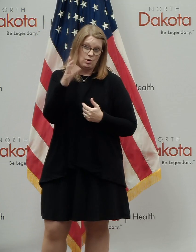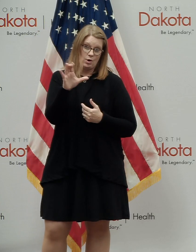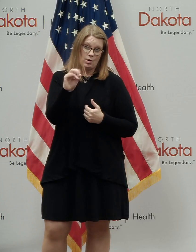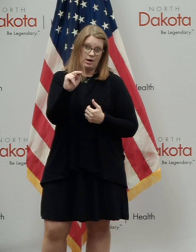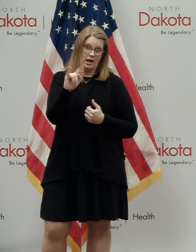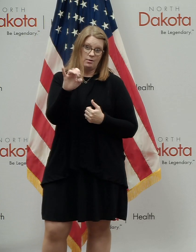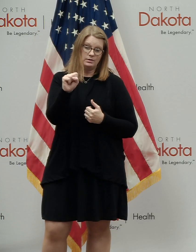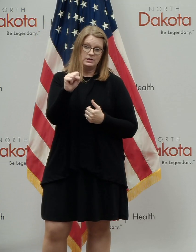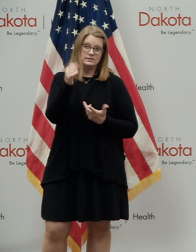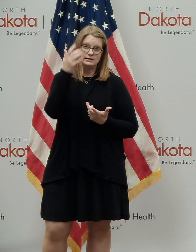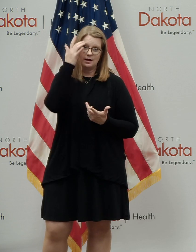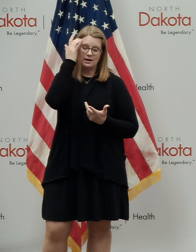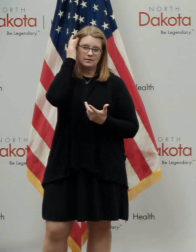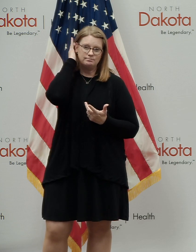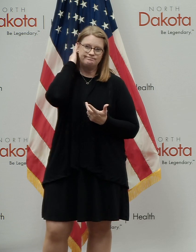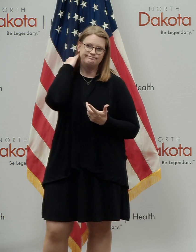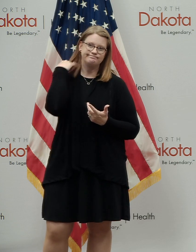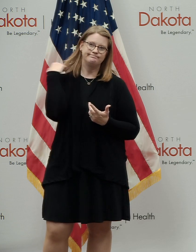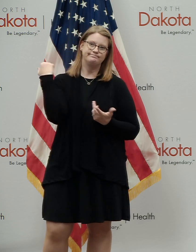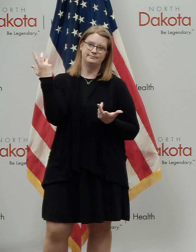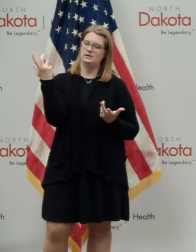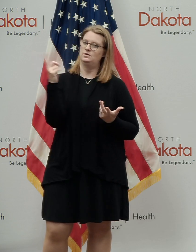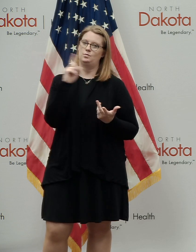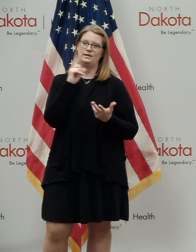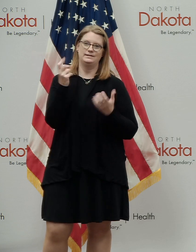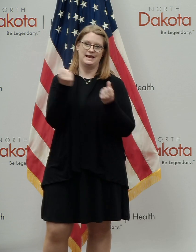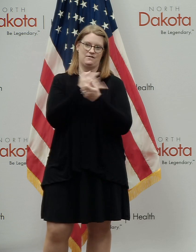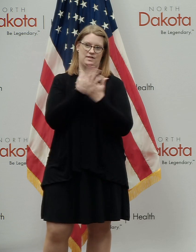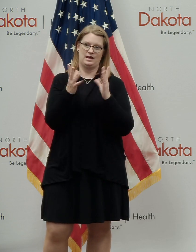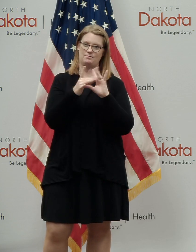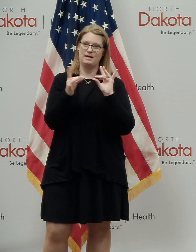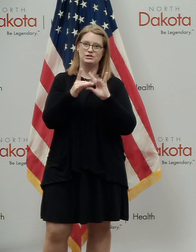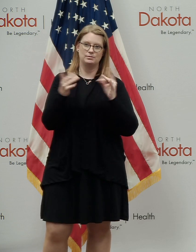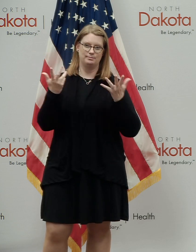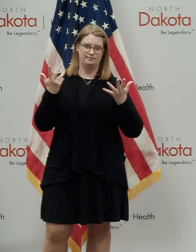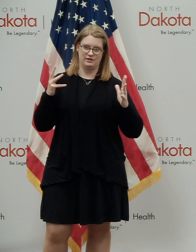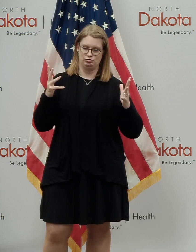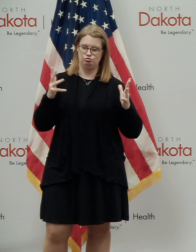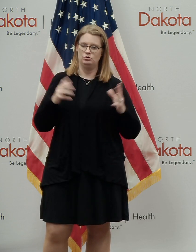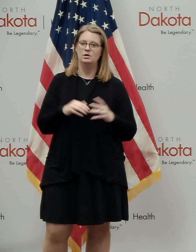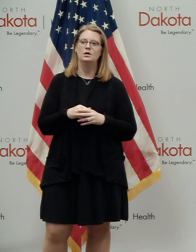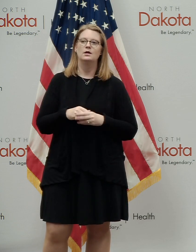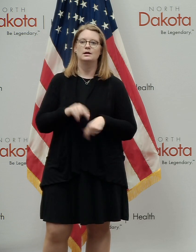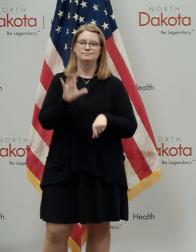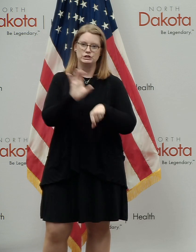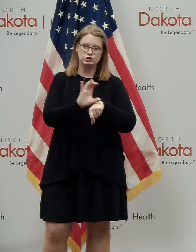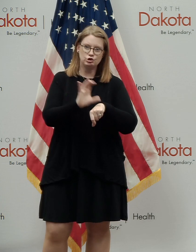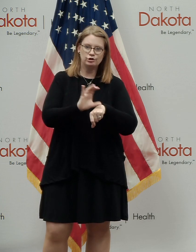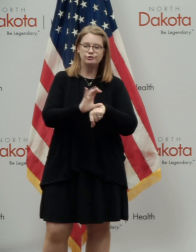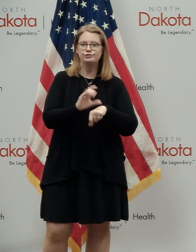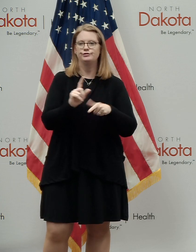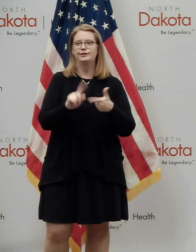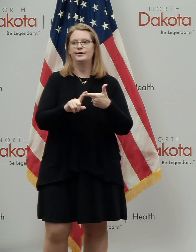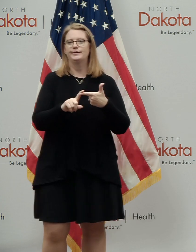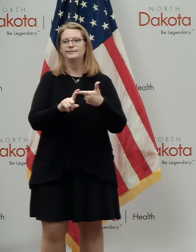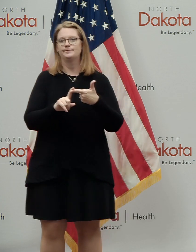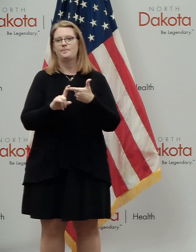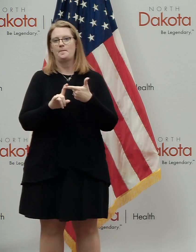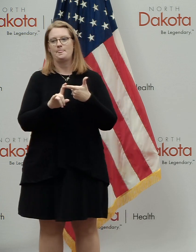counties, it really comes down to the things I've already mentioned, which is we've got church, we've